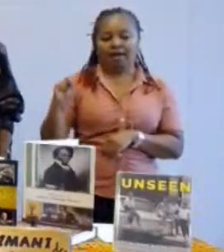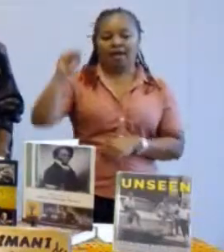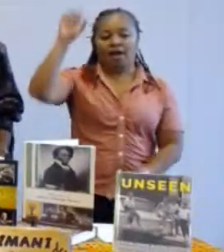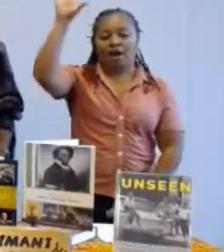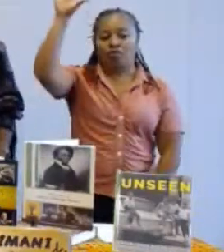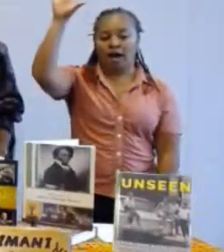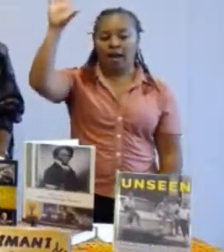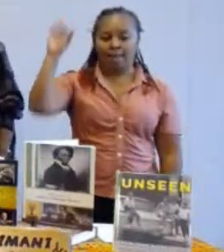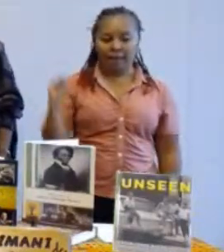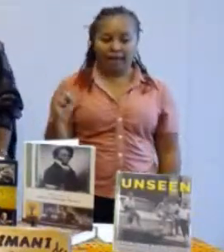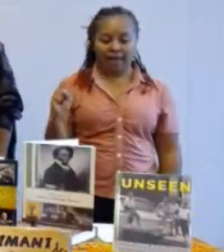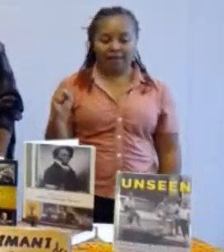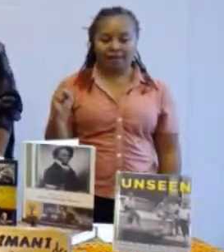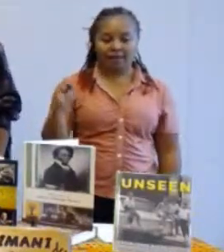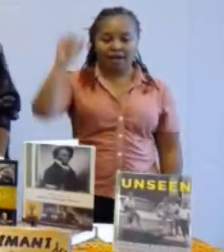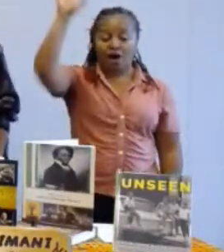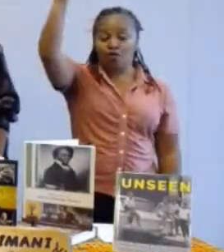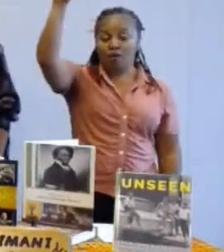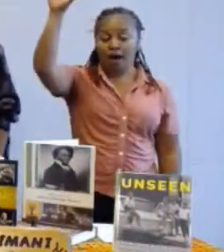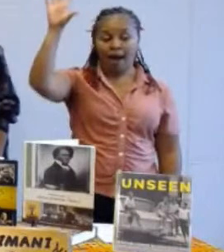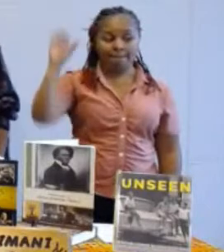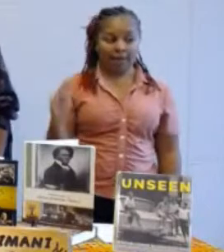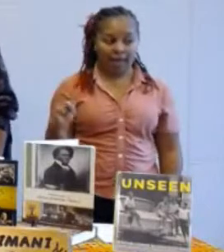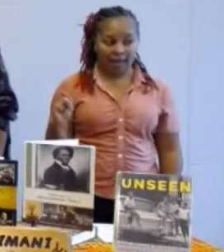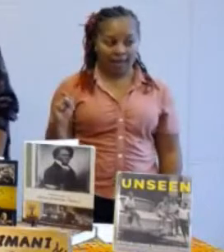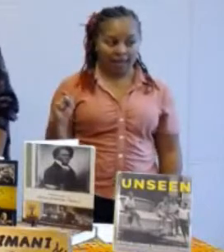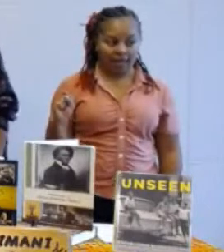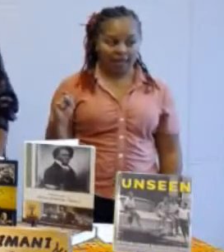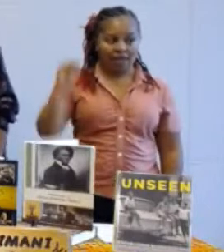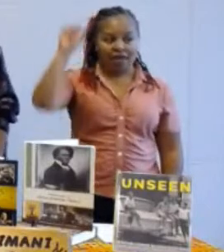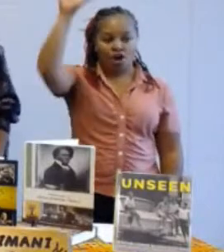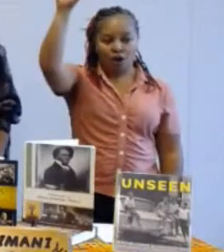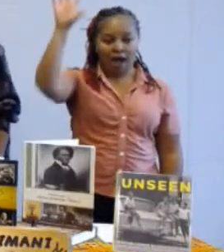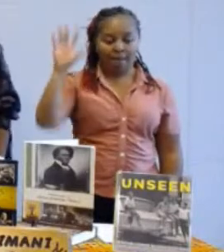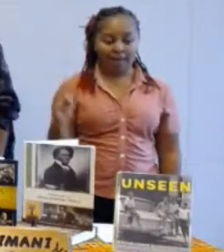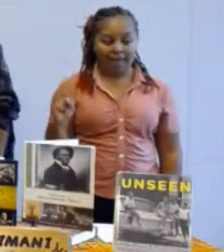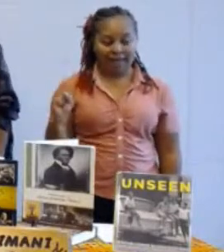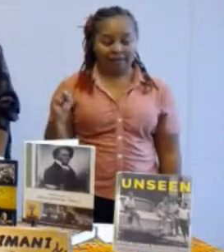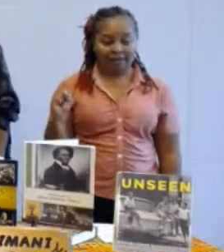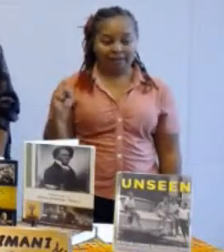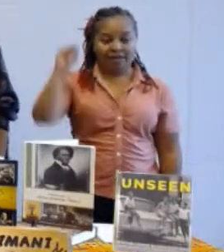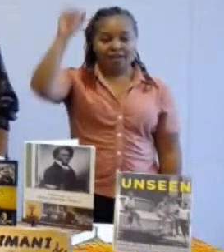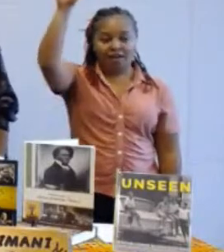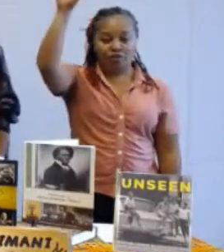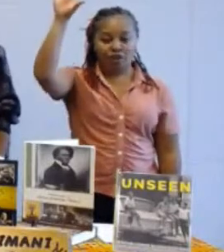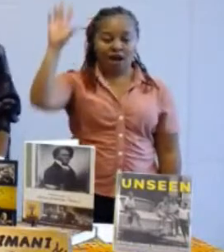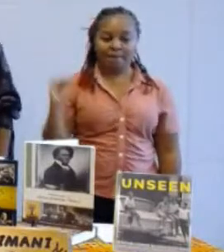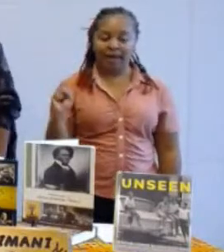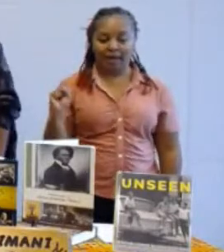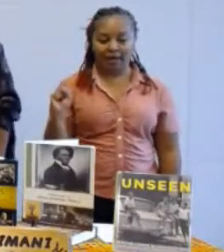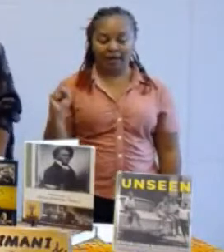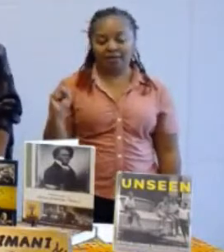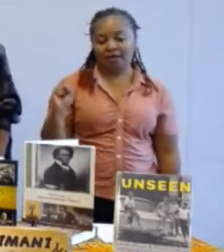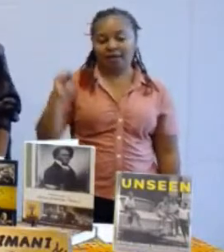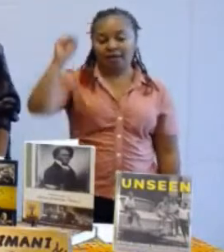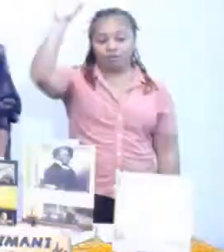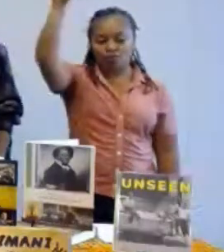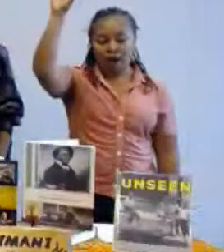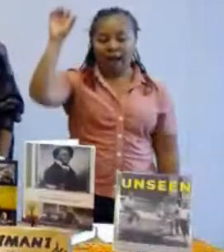Harambe! Harambe! Harambe! Harambe!